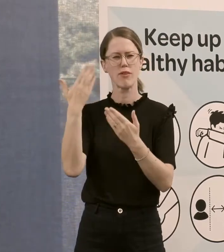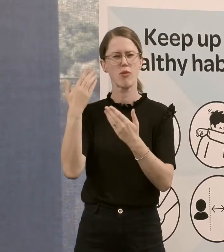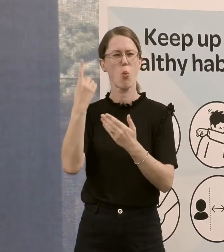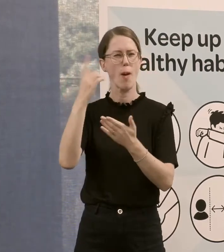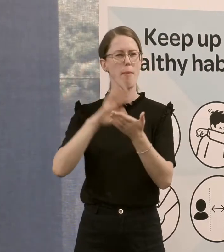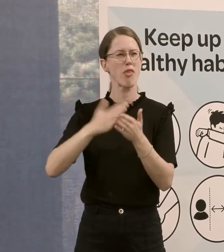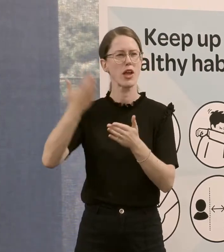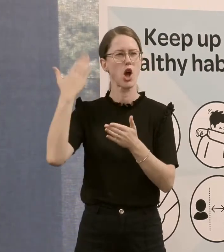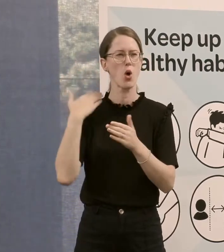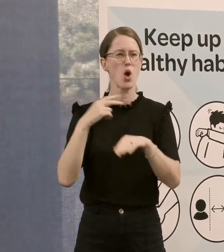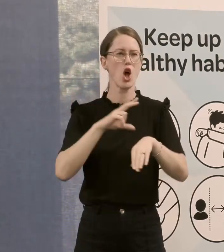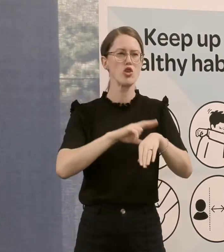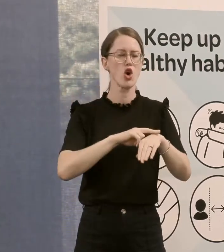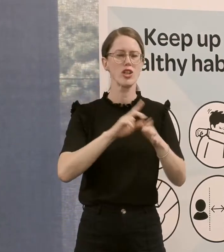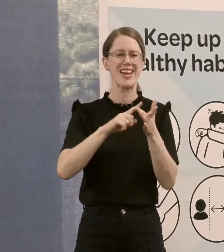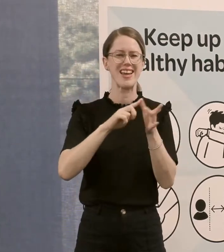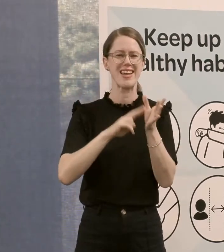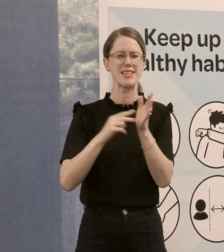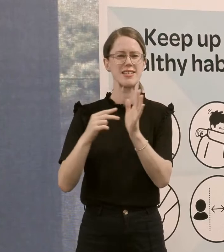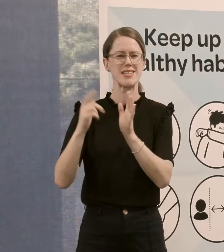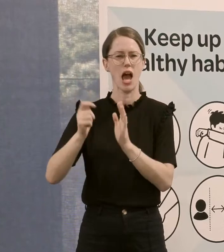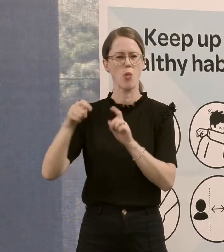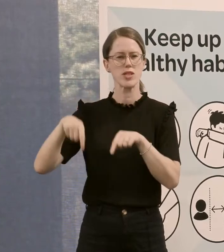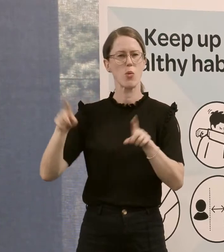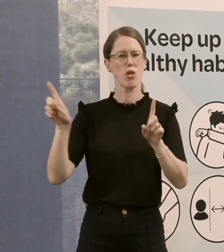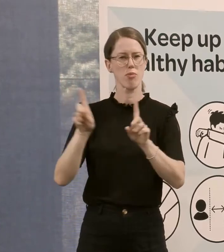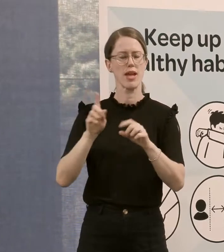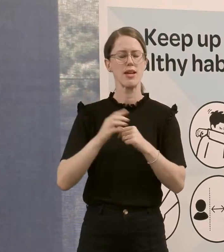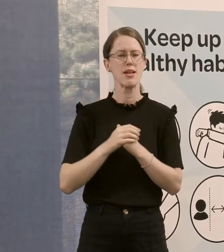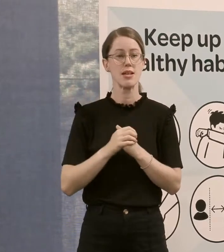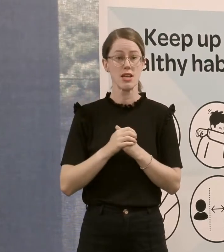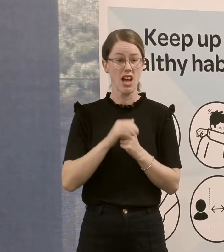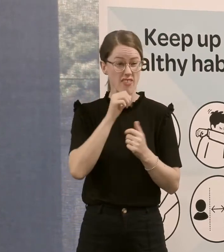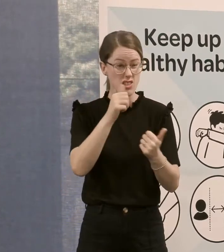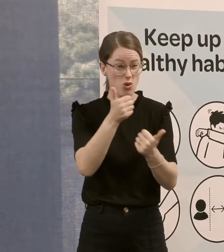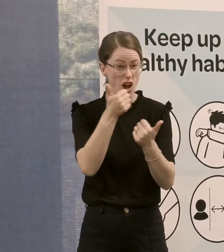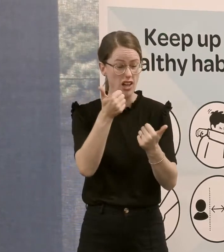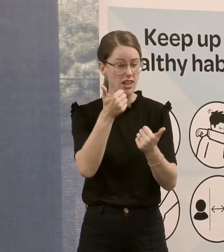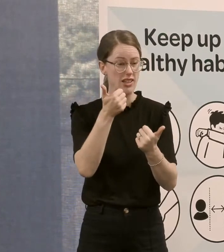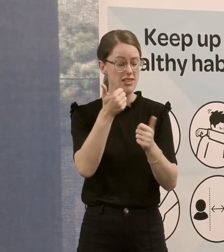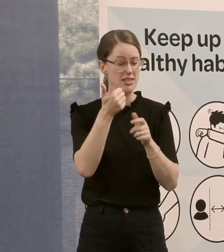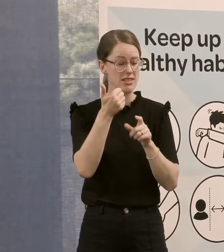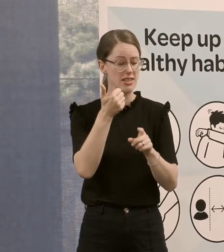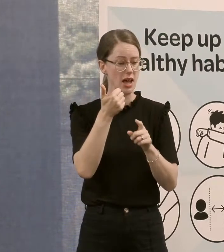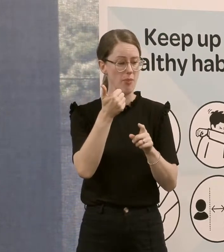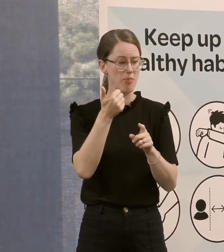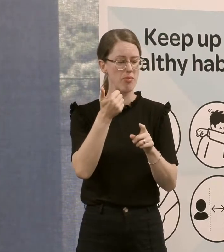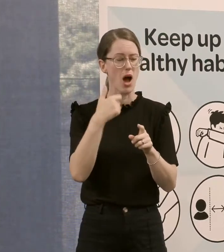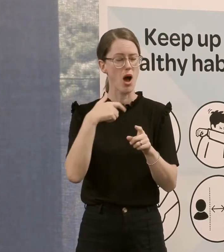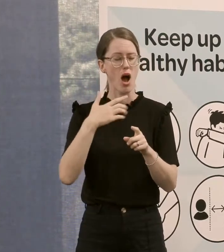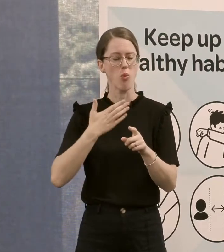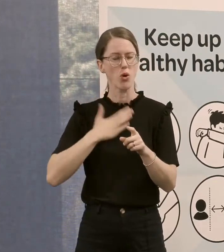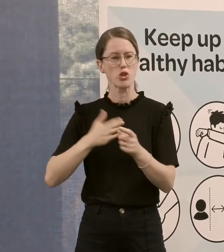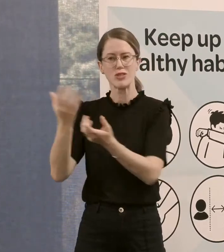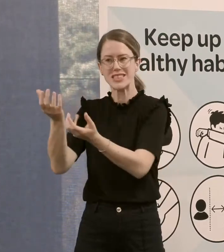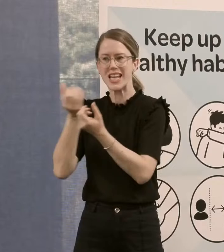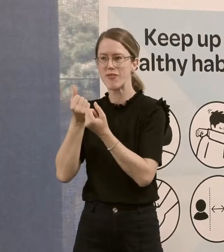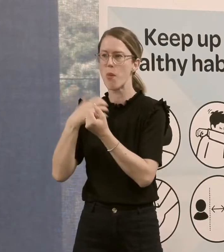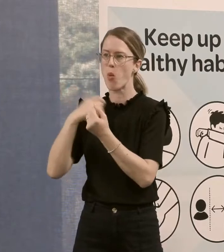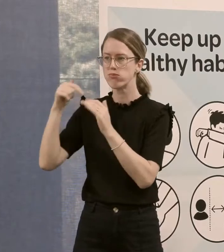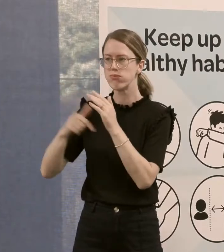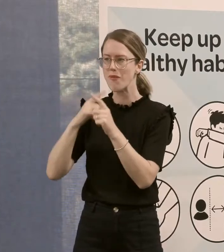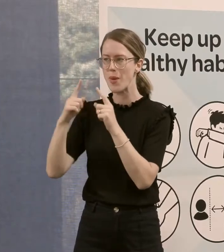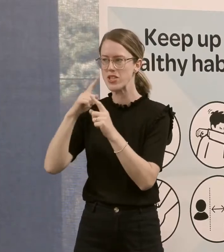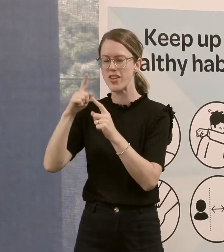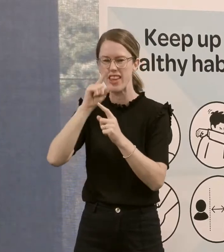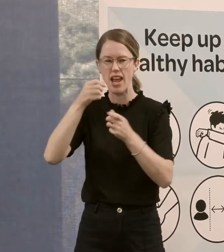Dr. Ian Town here who talked about that. I would like to, if it's okay, be given the opportunity to get an update, and perhaps at the next briefing